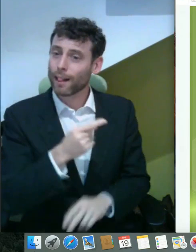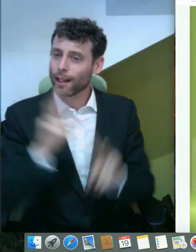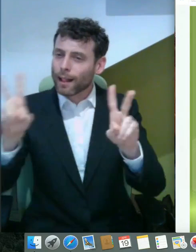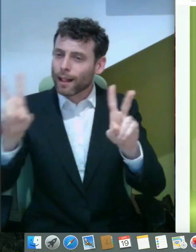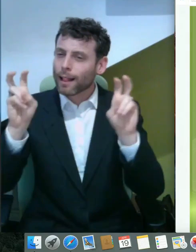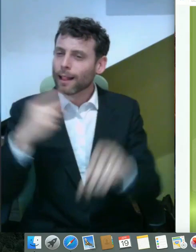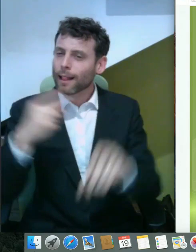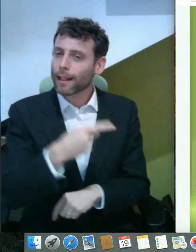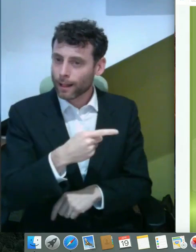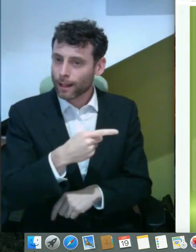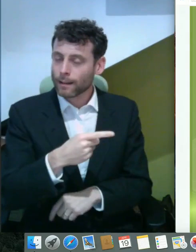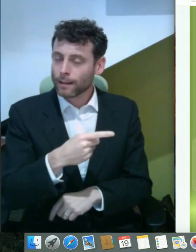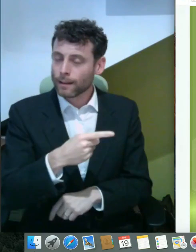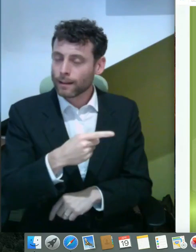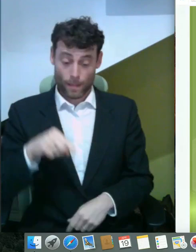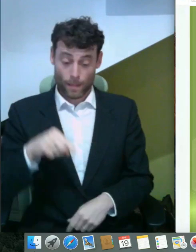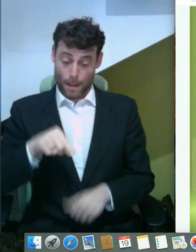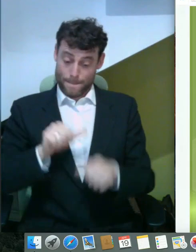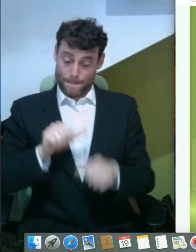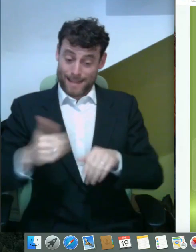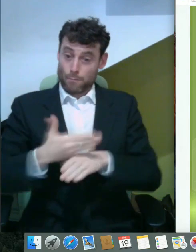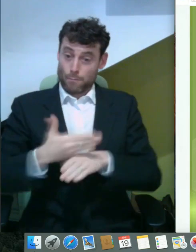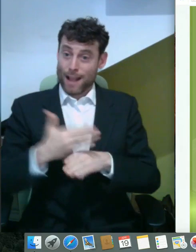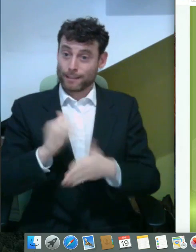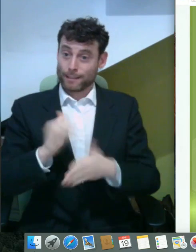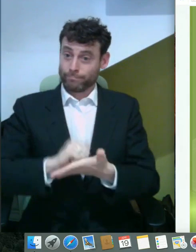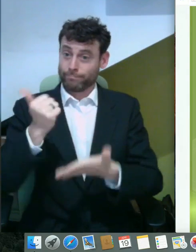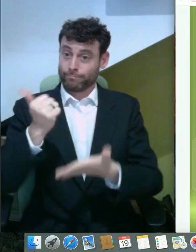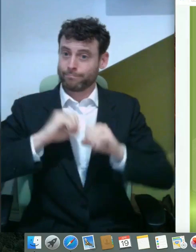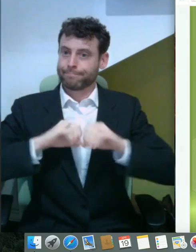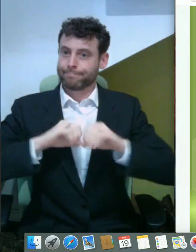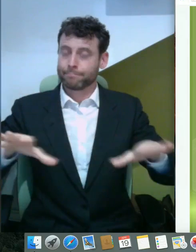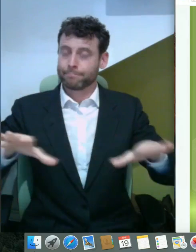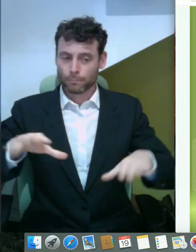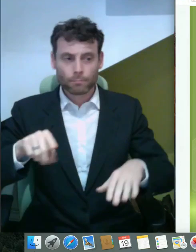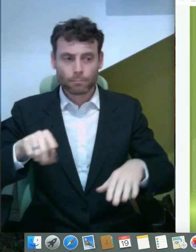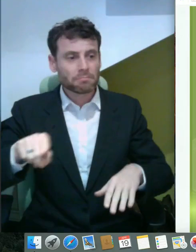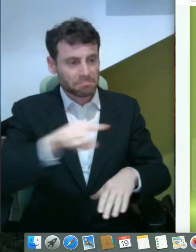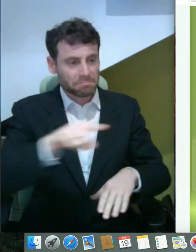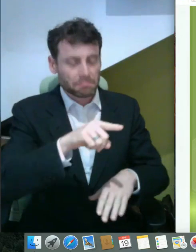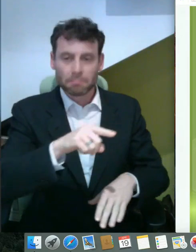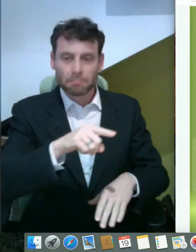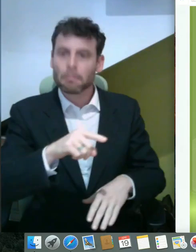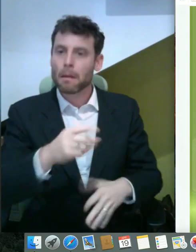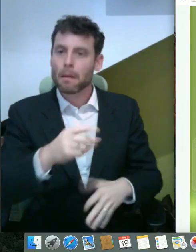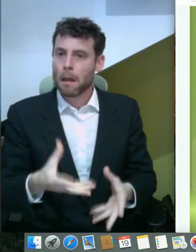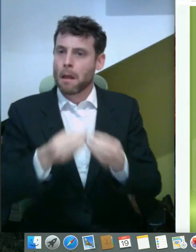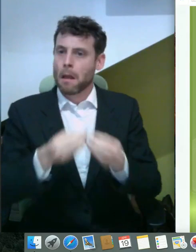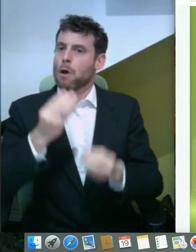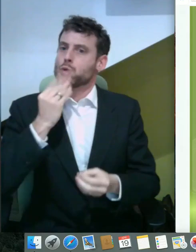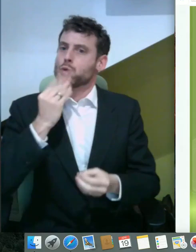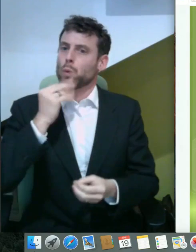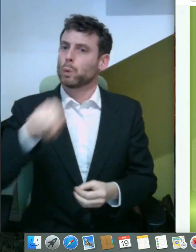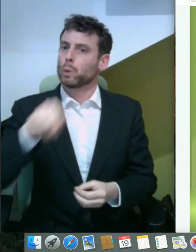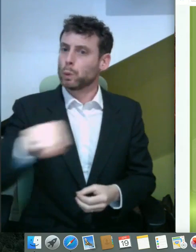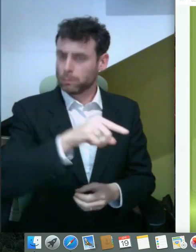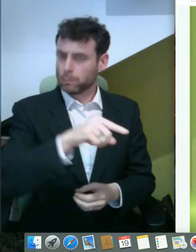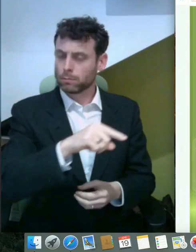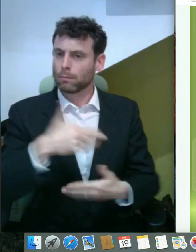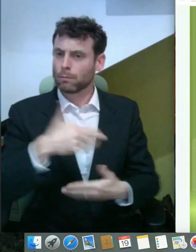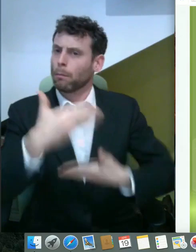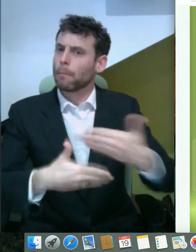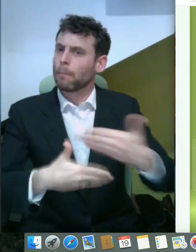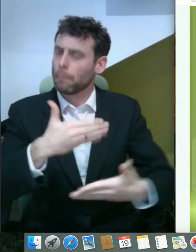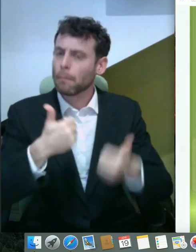to know that the best practices have been used really positively already. I've